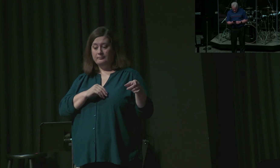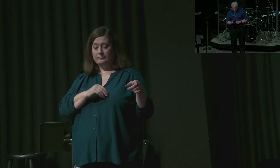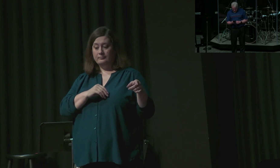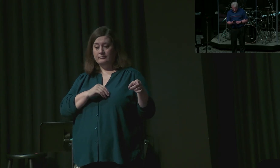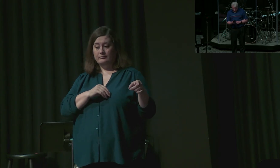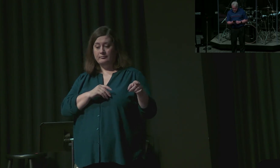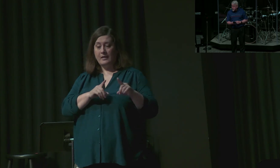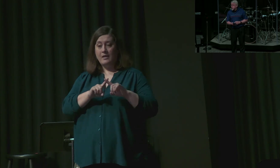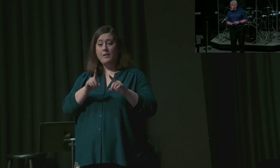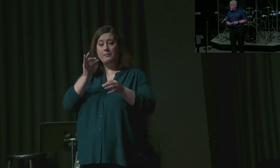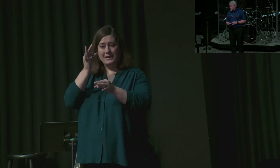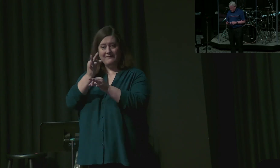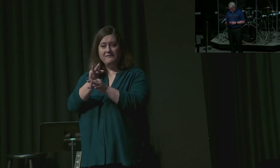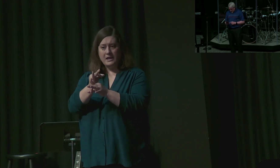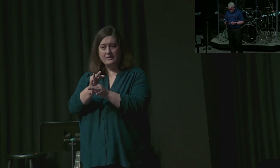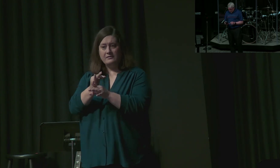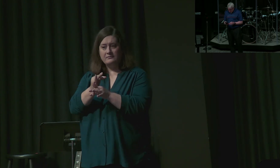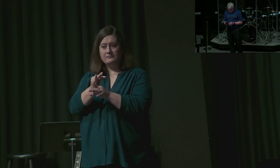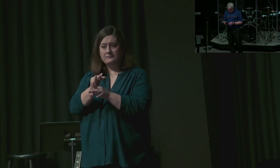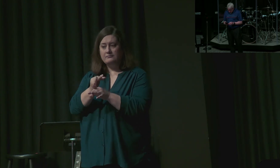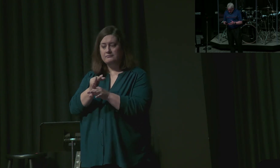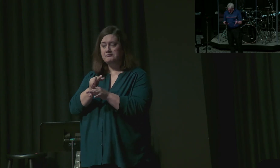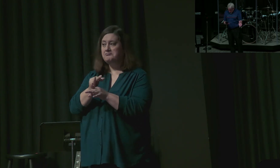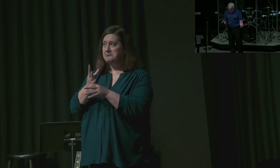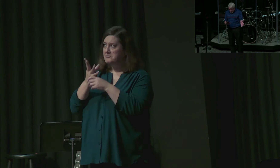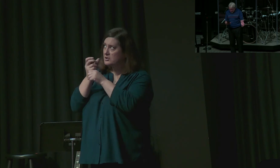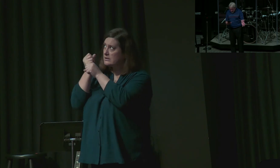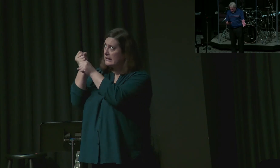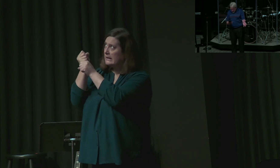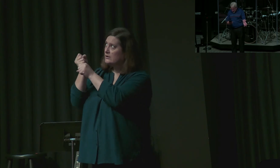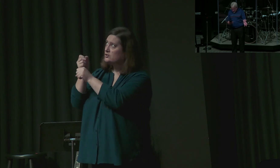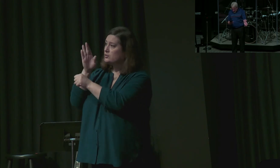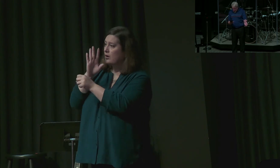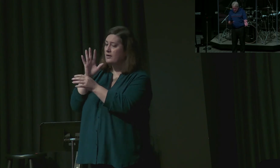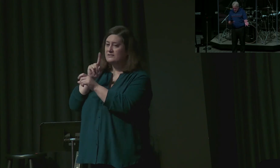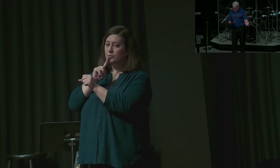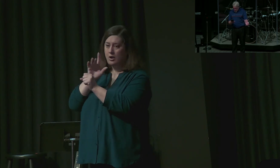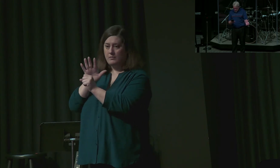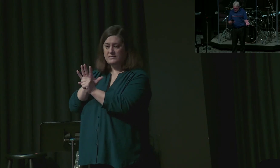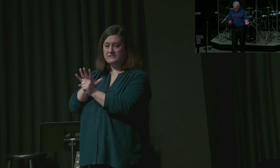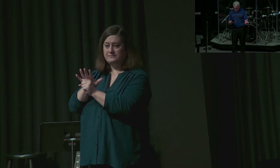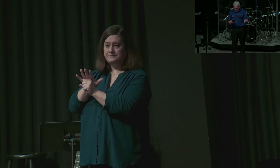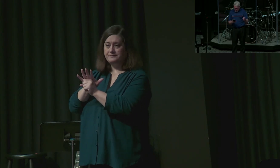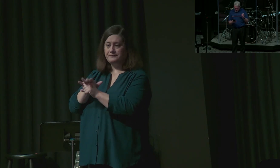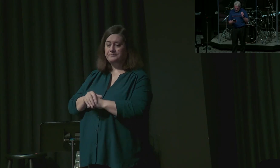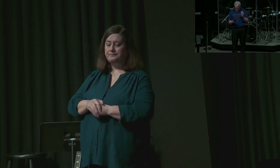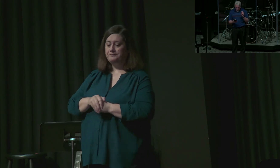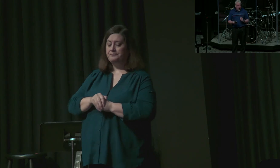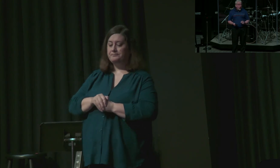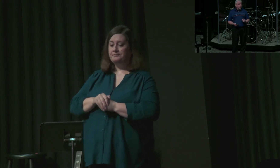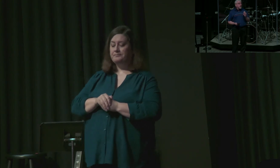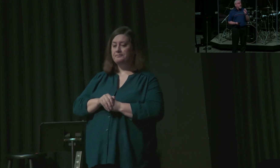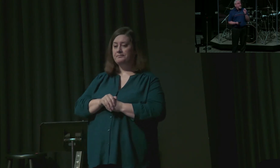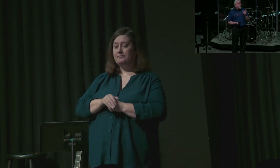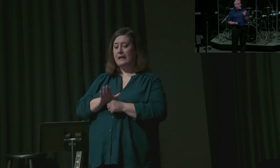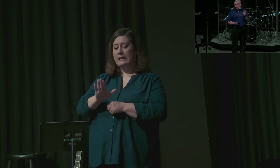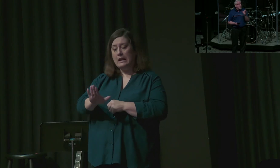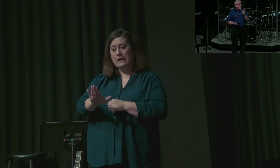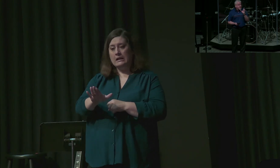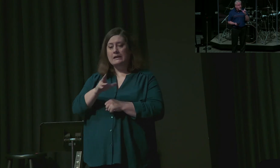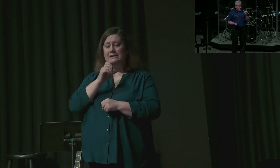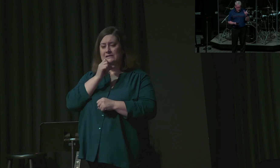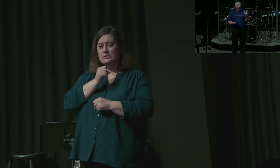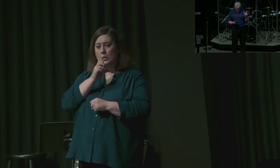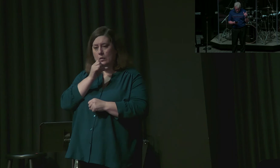But faith clings strong to God's promises, and even in the dimming eyesight of old age, the heart